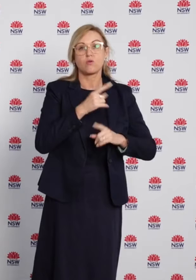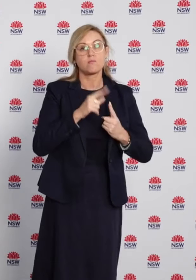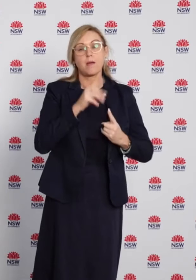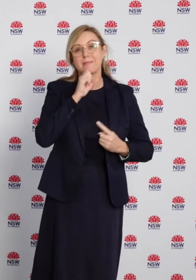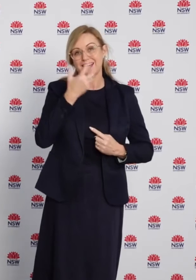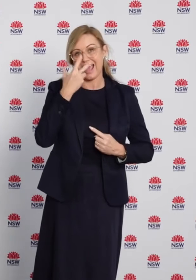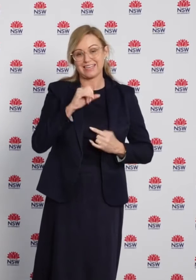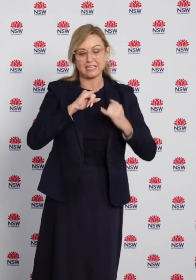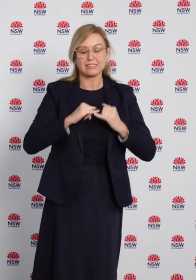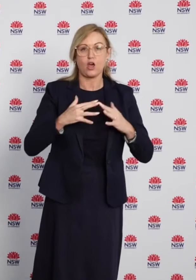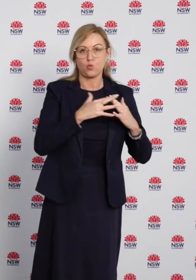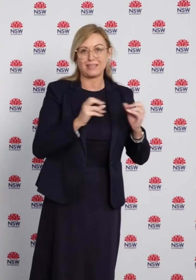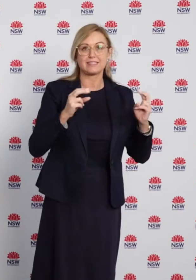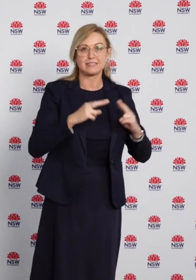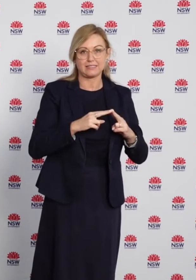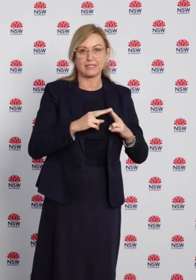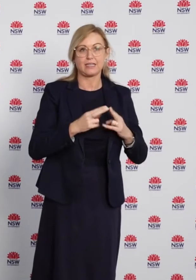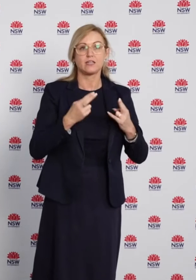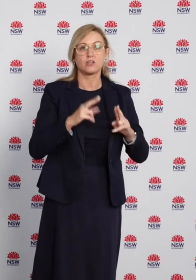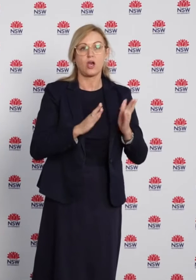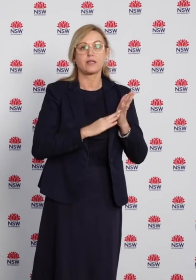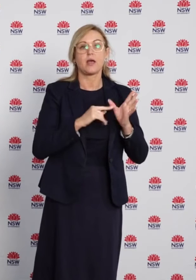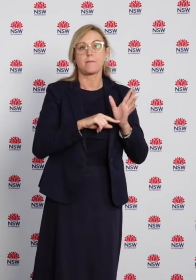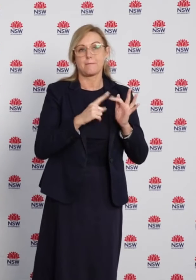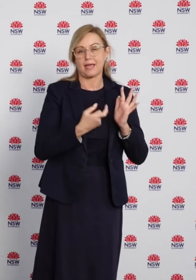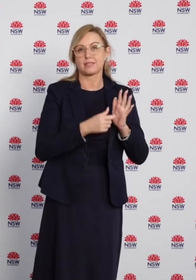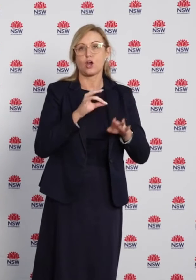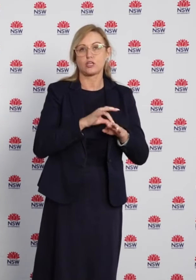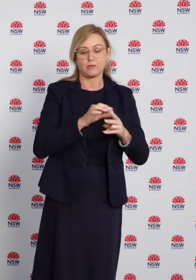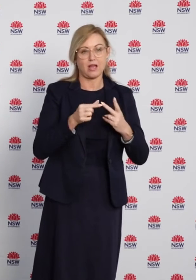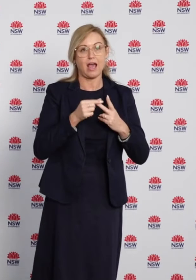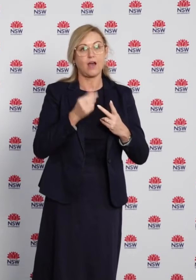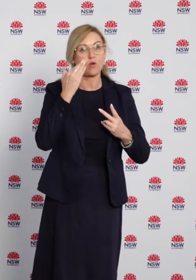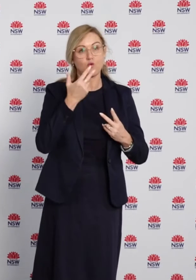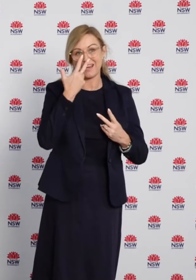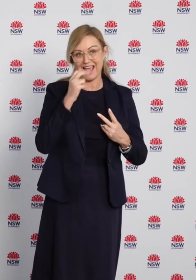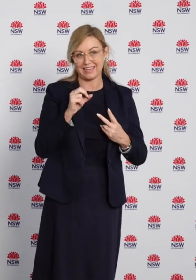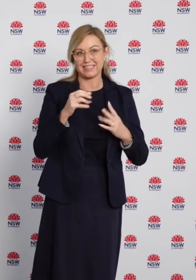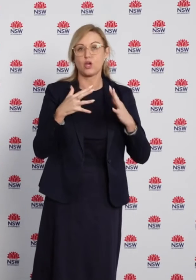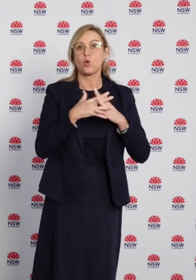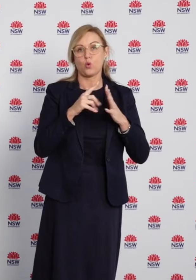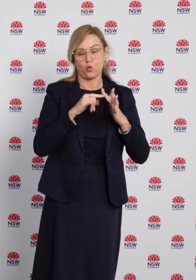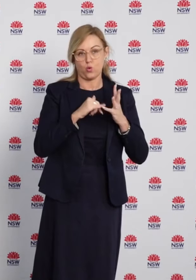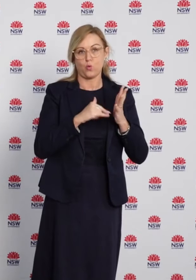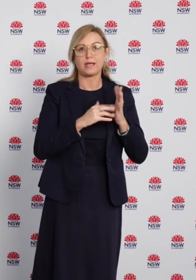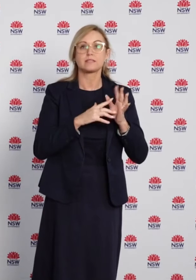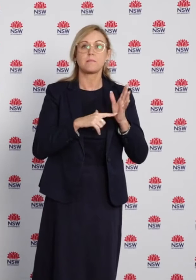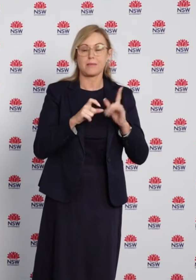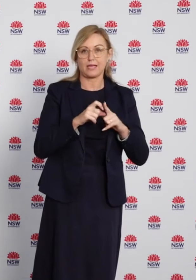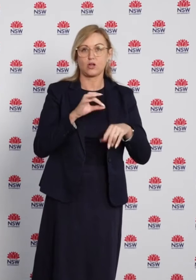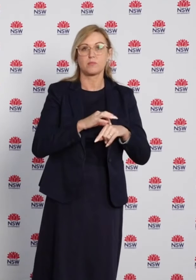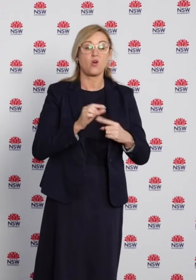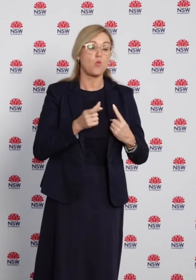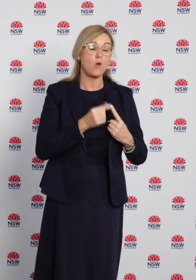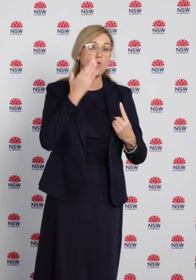Sydney at the Mater Hospital and a woman in her 80s at Westmead Hospital. And 1 person died at home, a woman